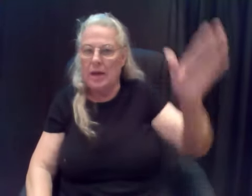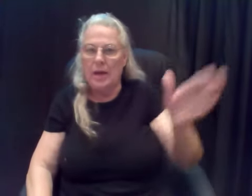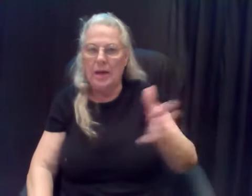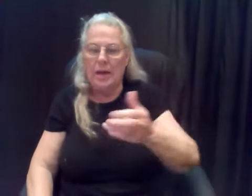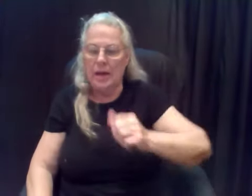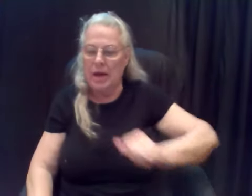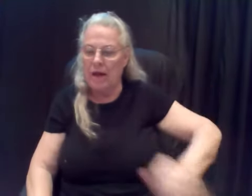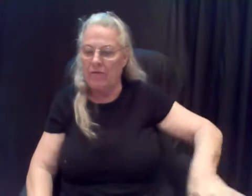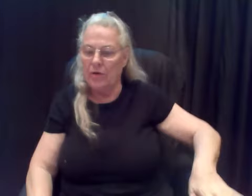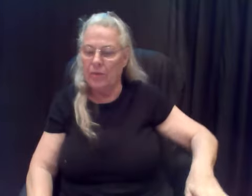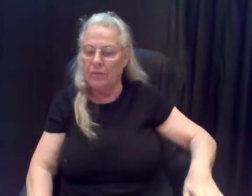Never.